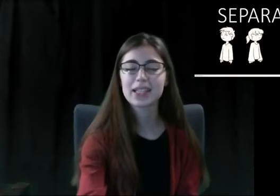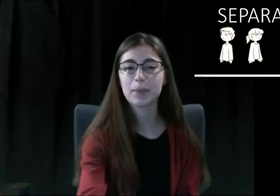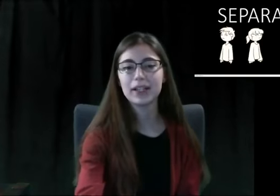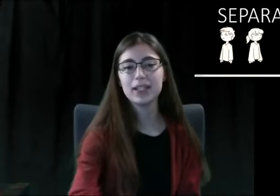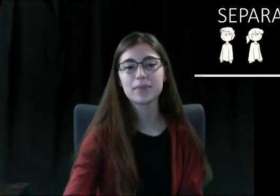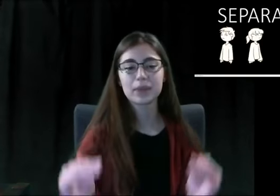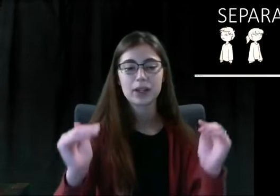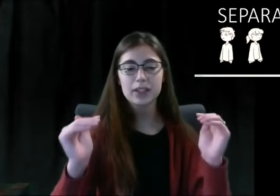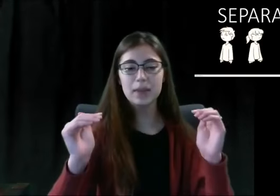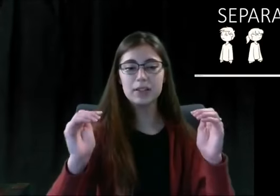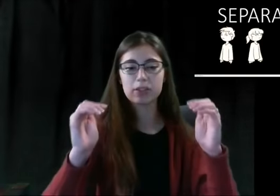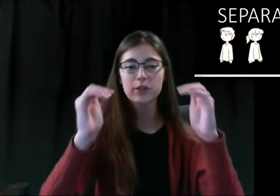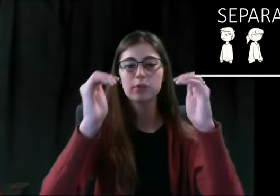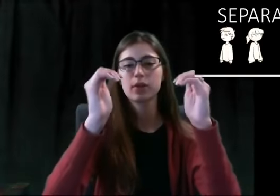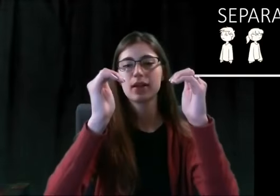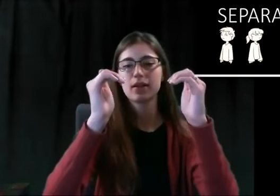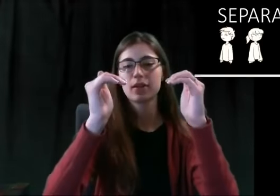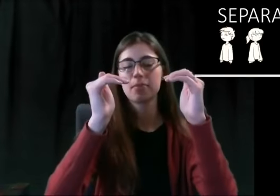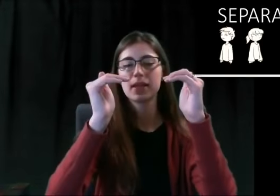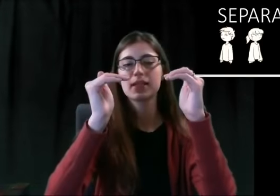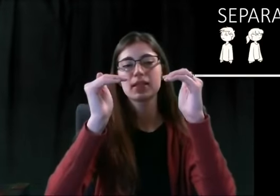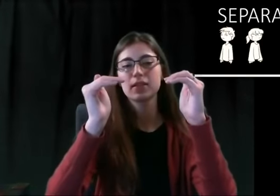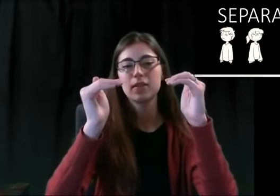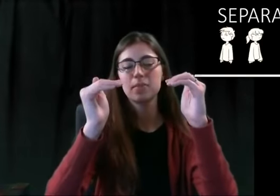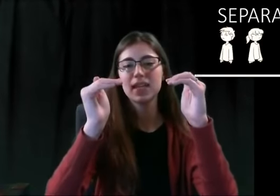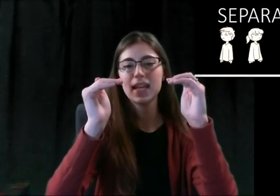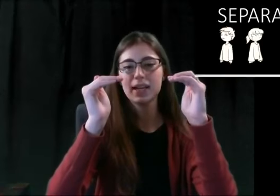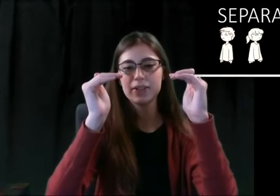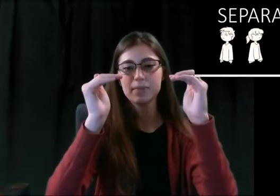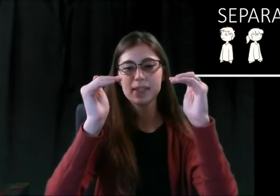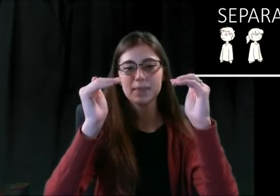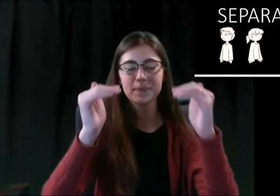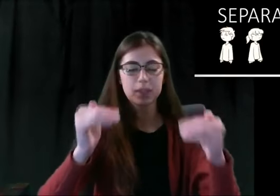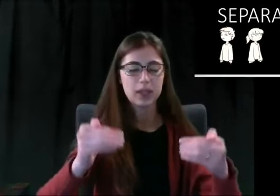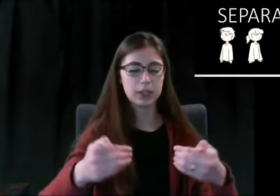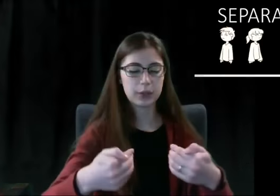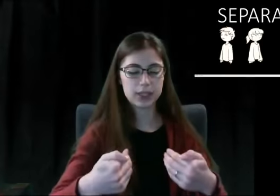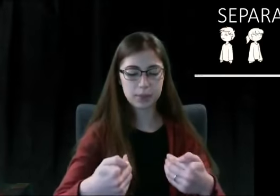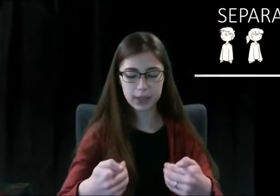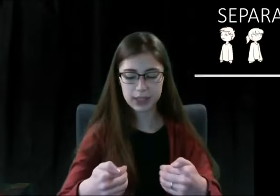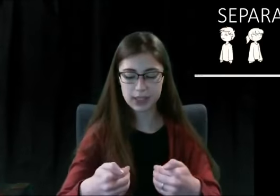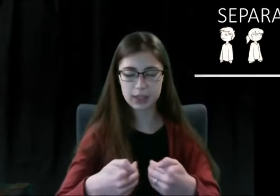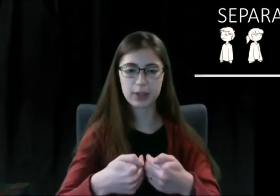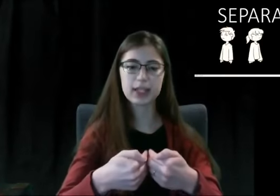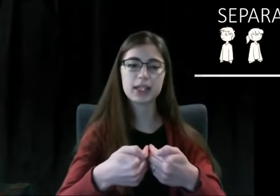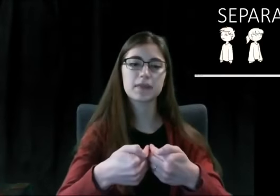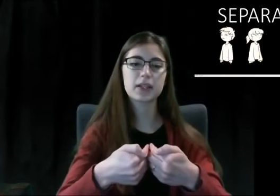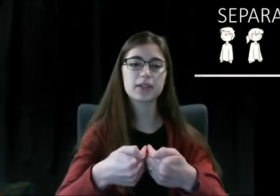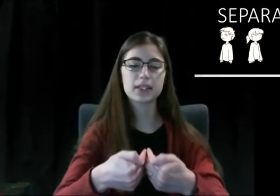Separated, you're going to make two bent B hand shapes. You're going to put your index fingers together